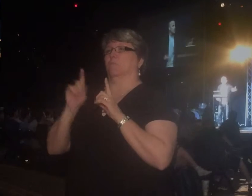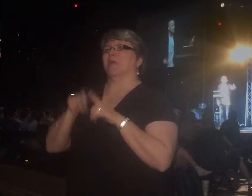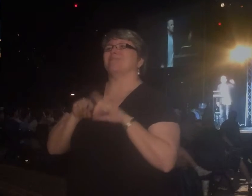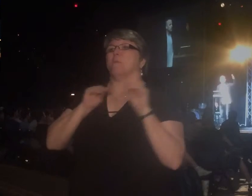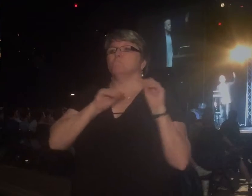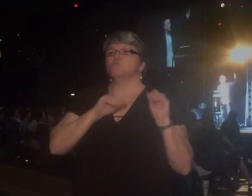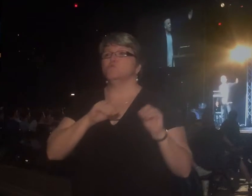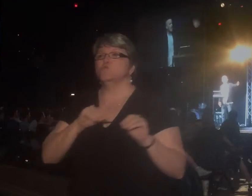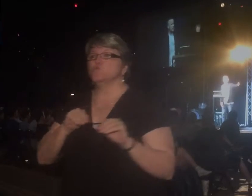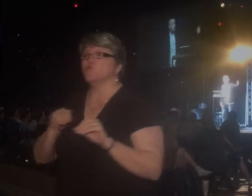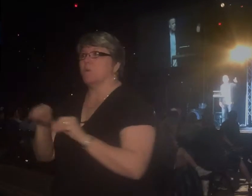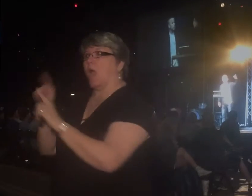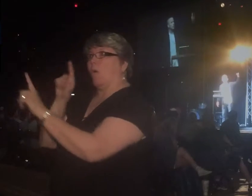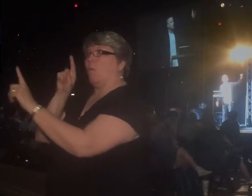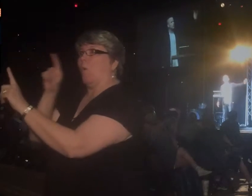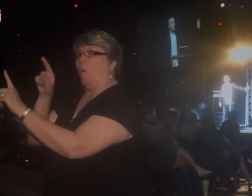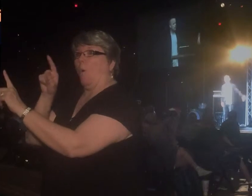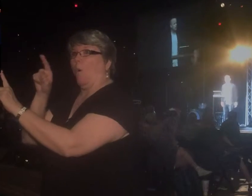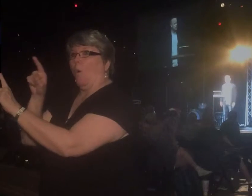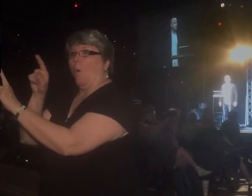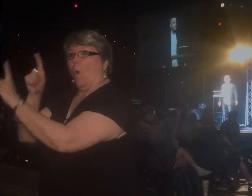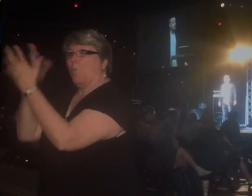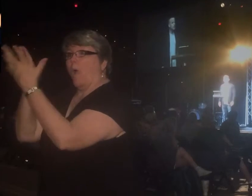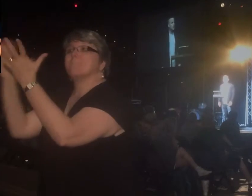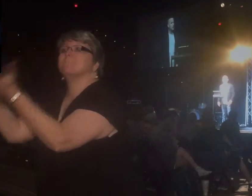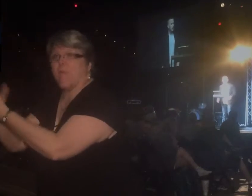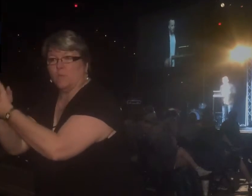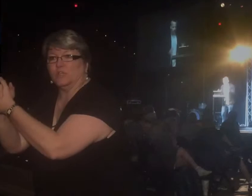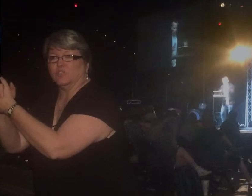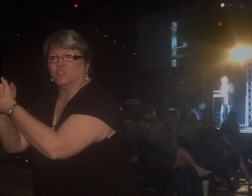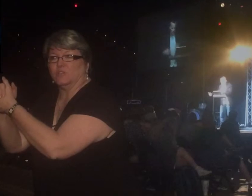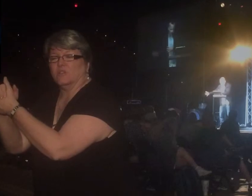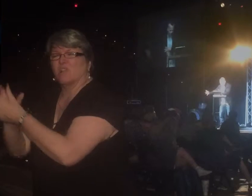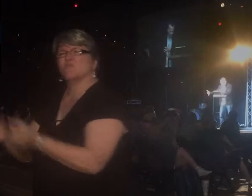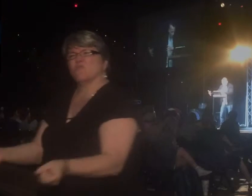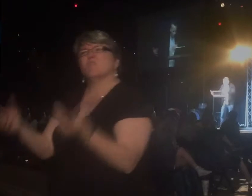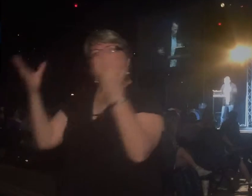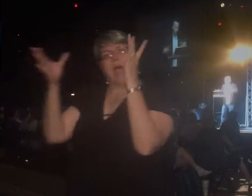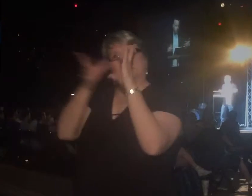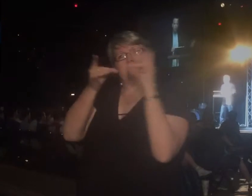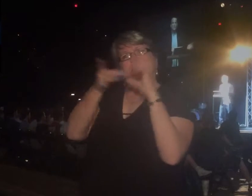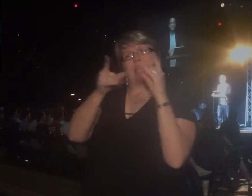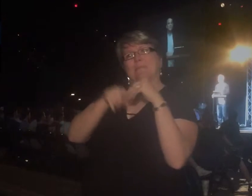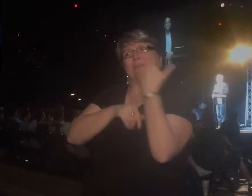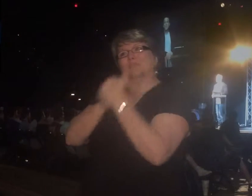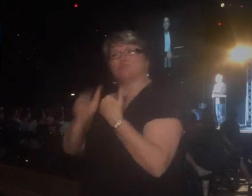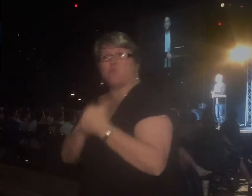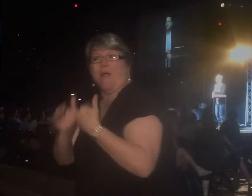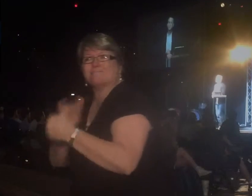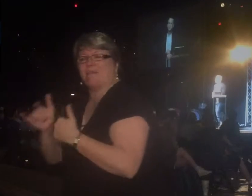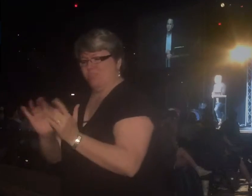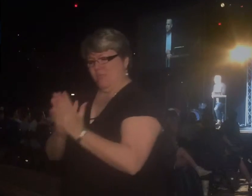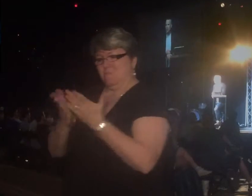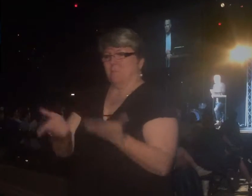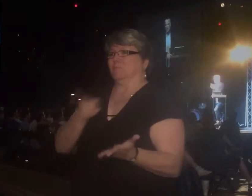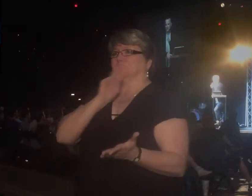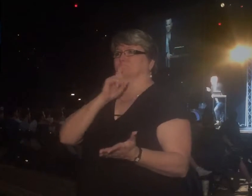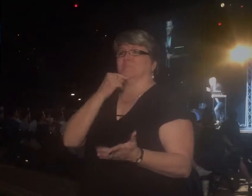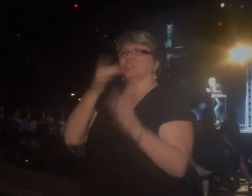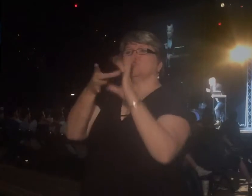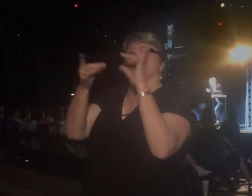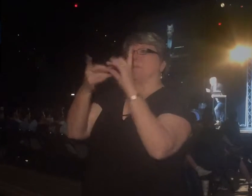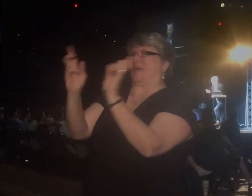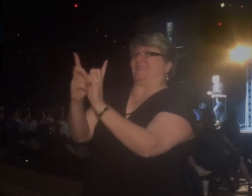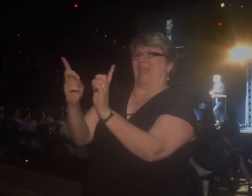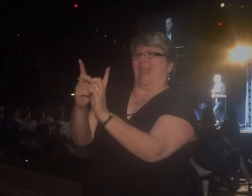have movement to an end, which is marriage, right? And there's a lot to say about this process. The Bible doesn't talk